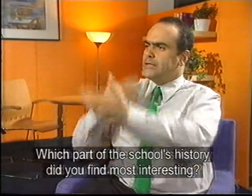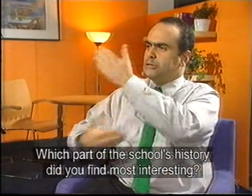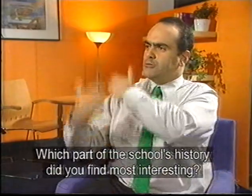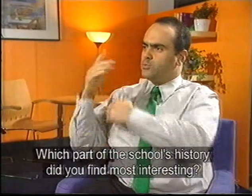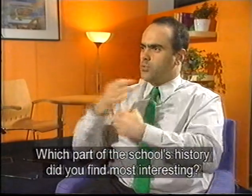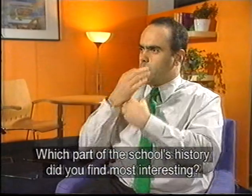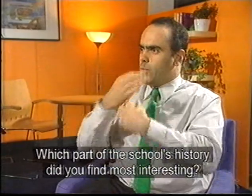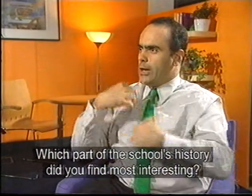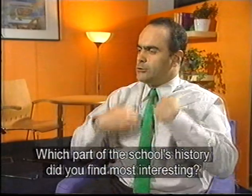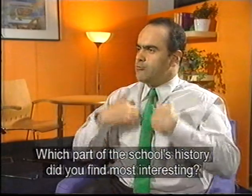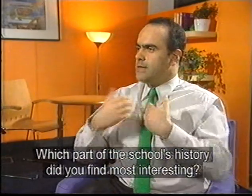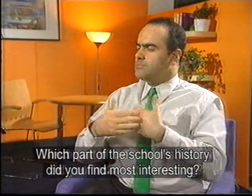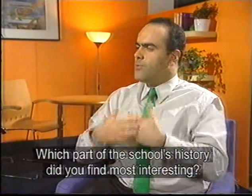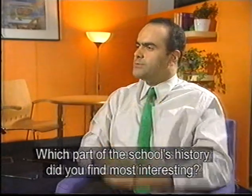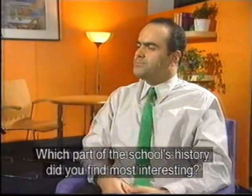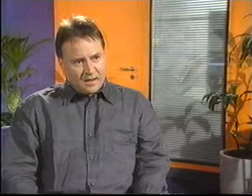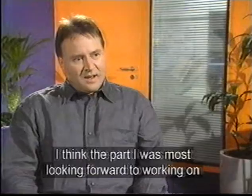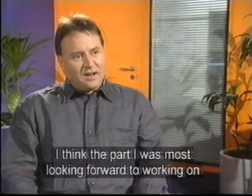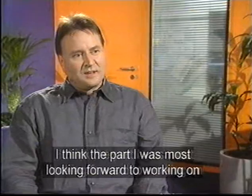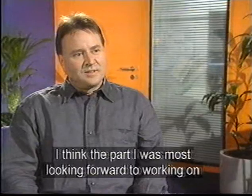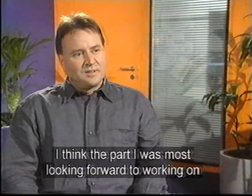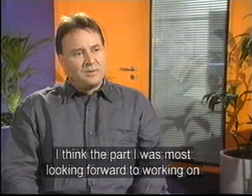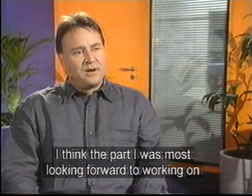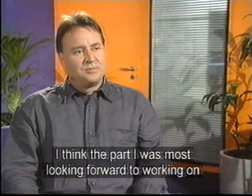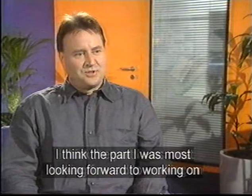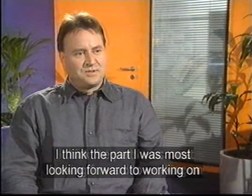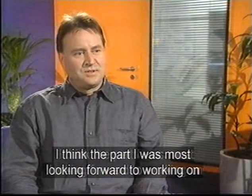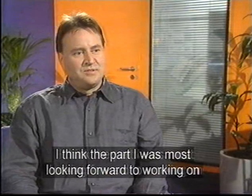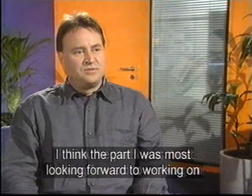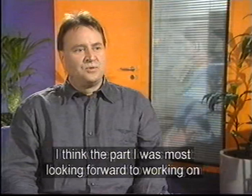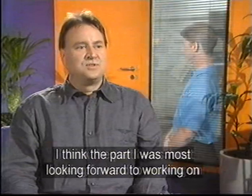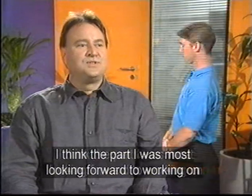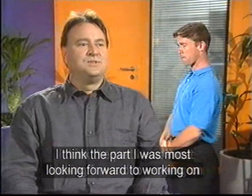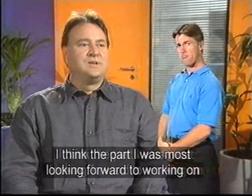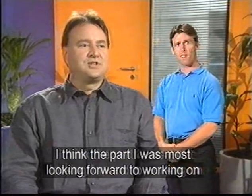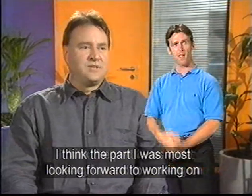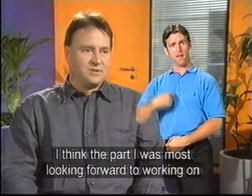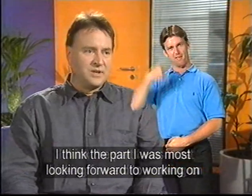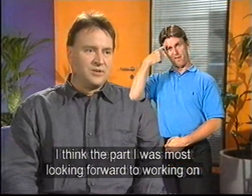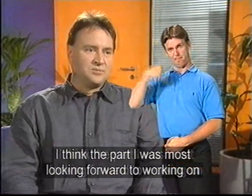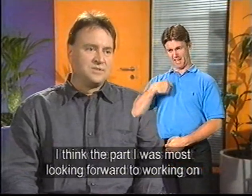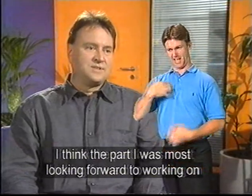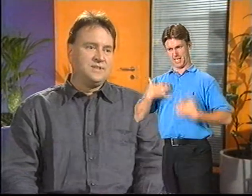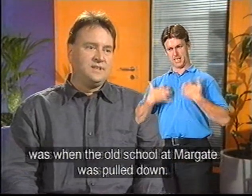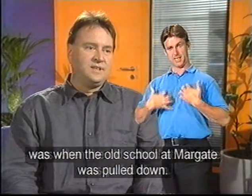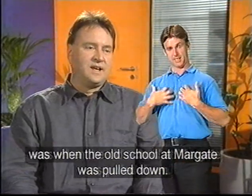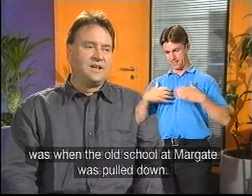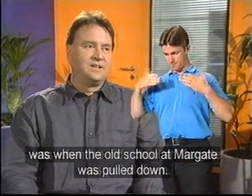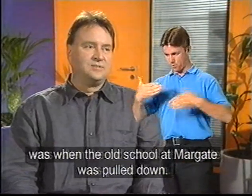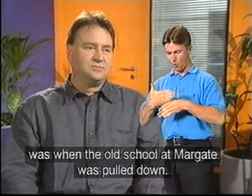history did you find most interesting? I think the part which I was looking forward to actually working on was the